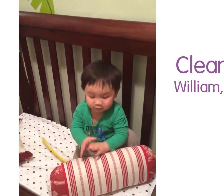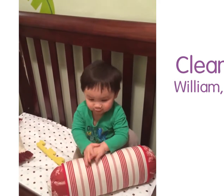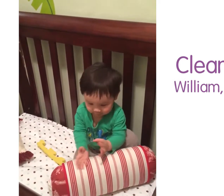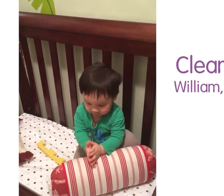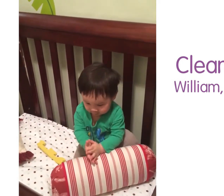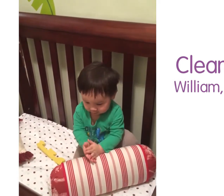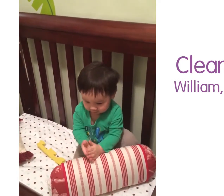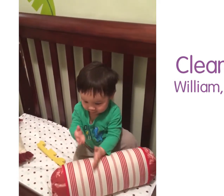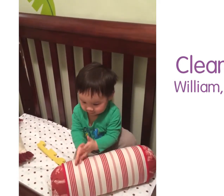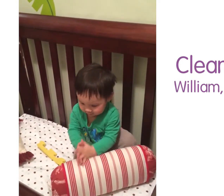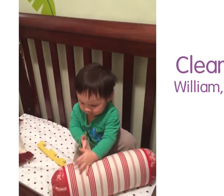Wash hands.